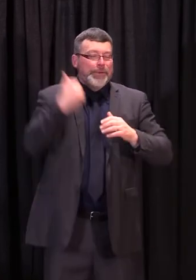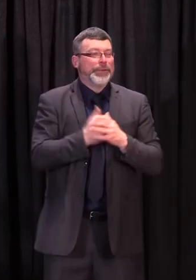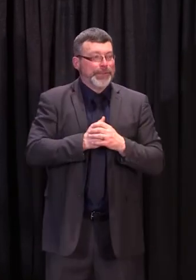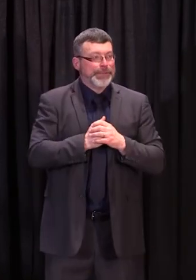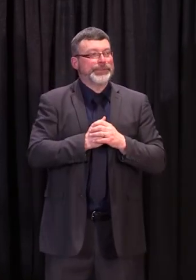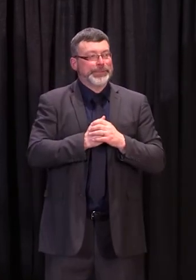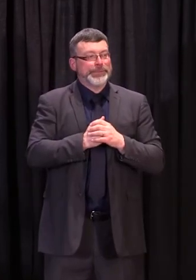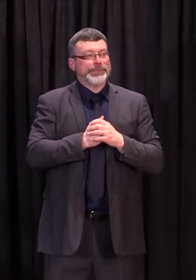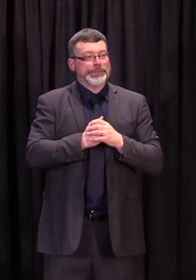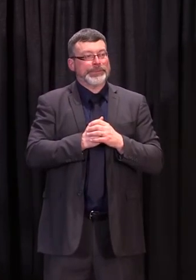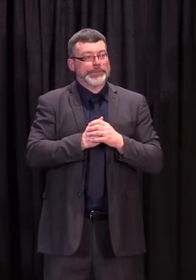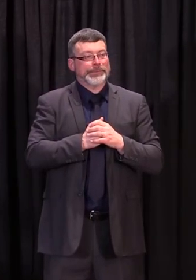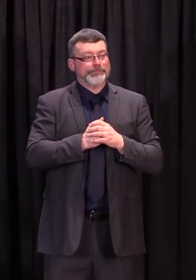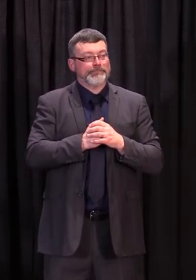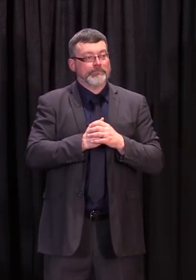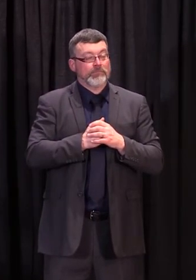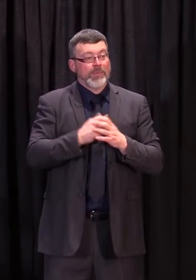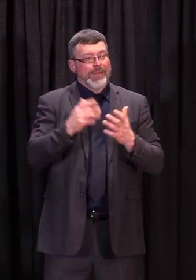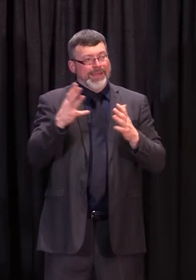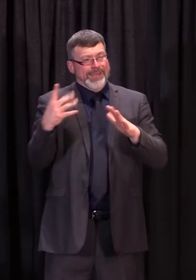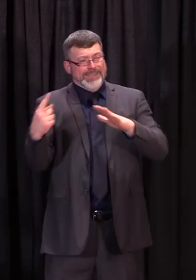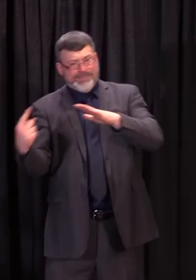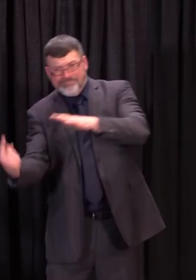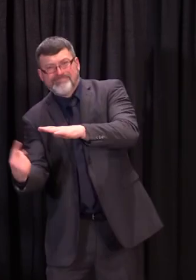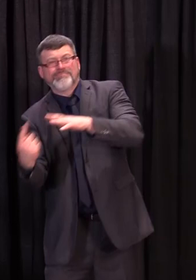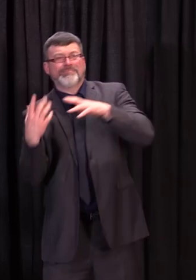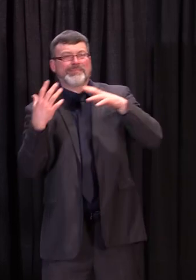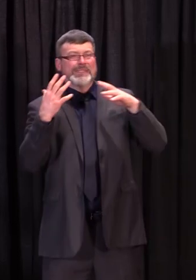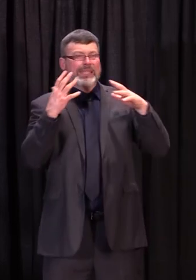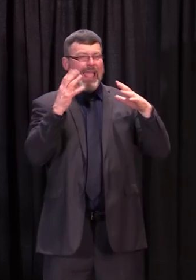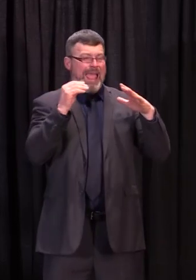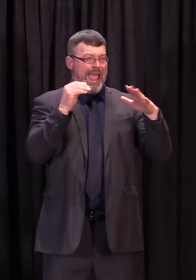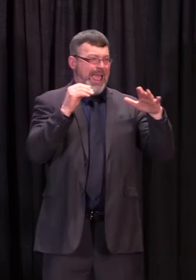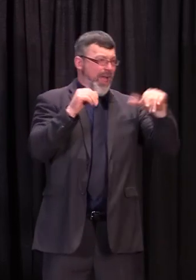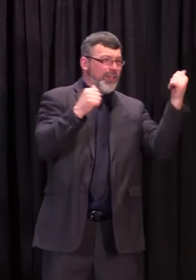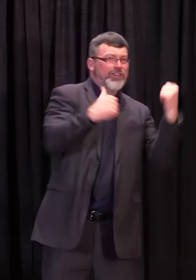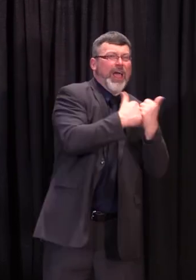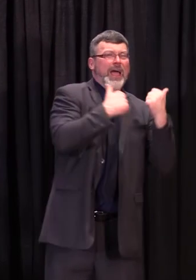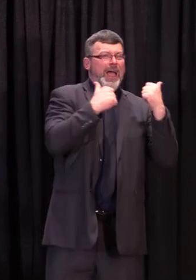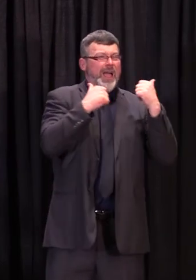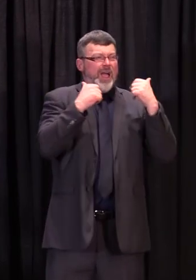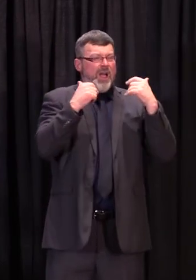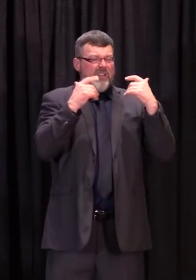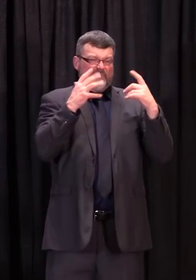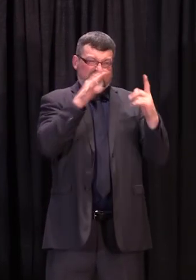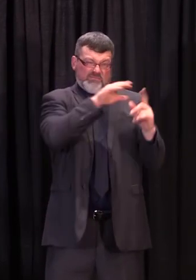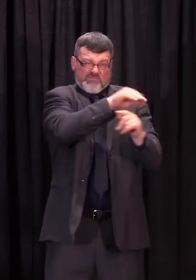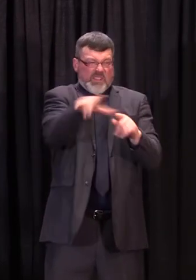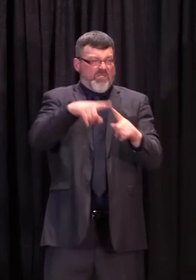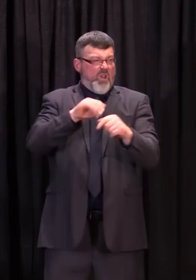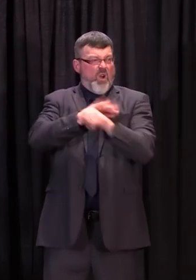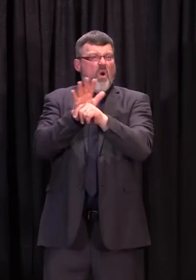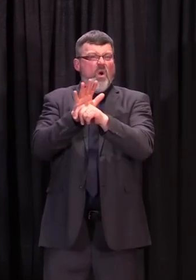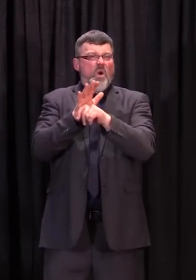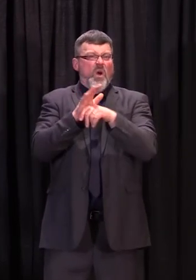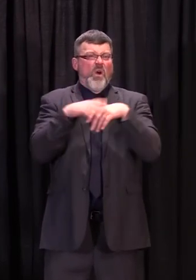Isolation and other challenges created by the pandemic also affected the opioid crisis.